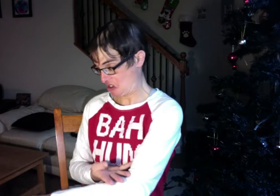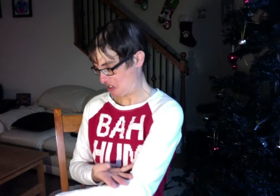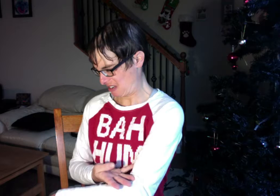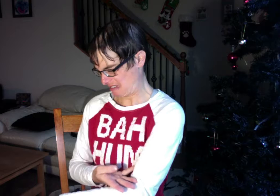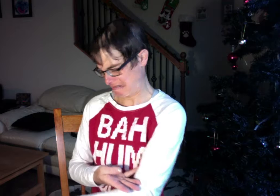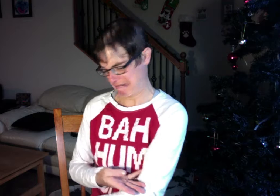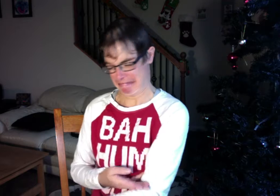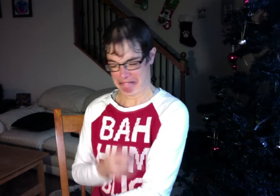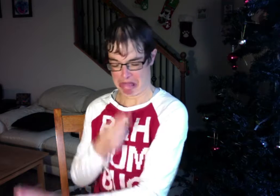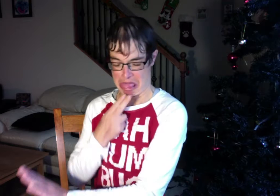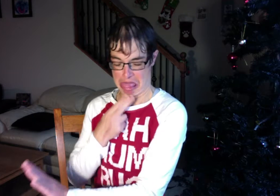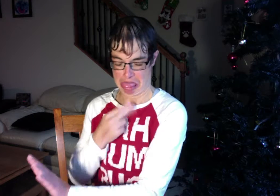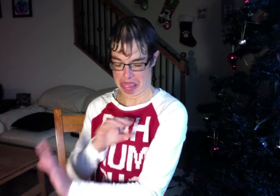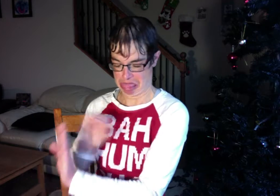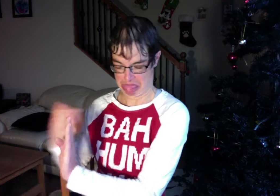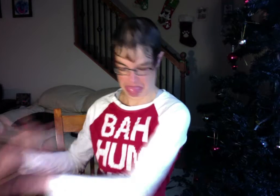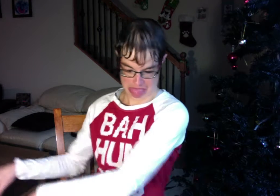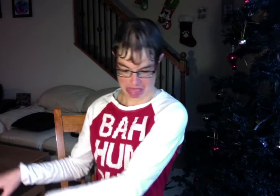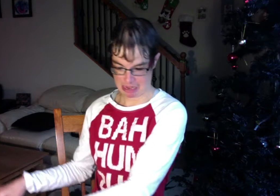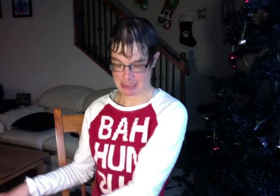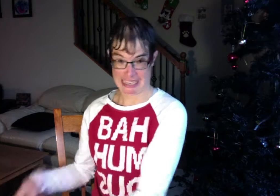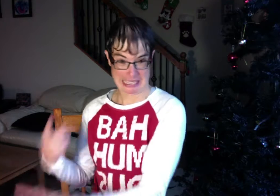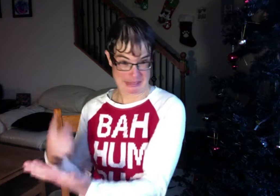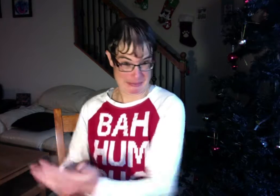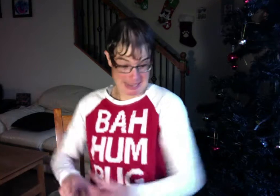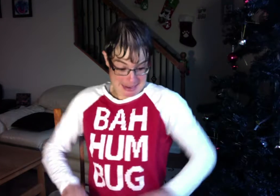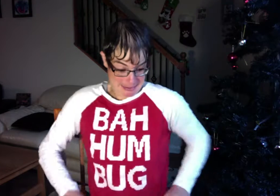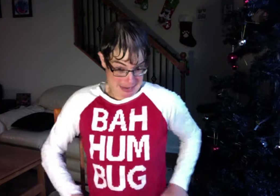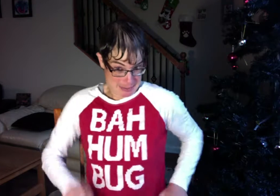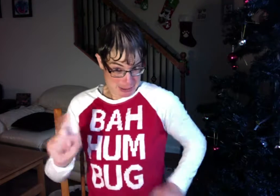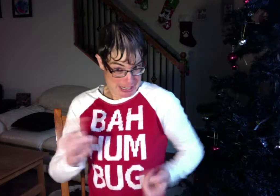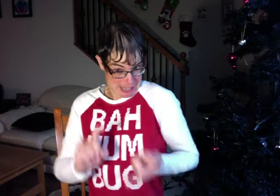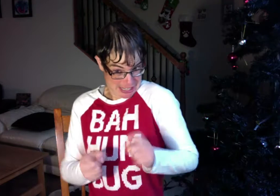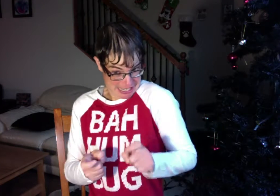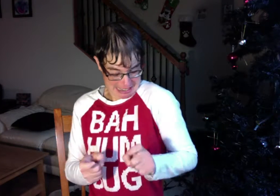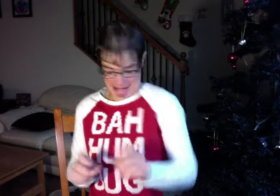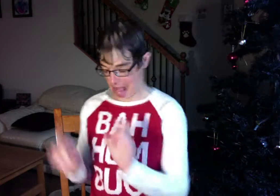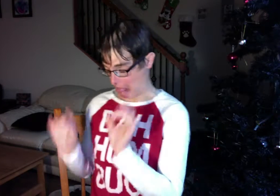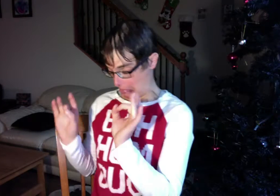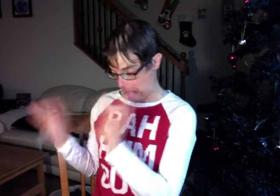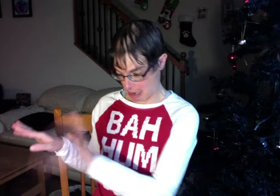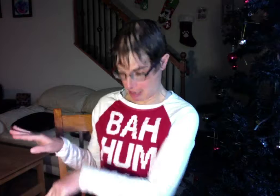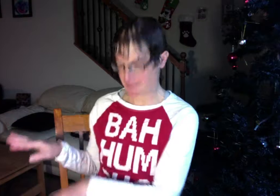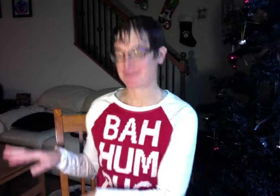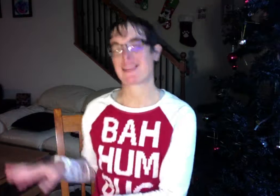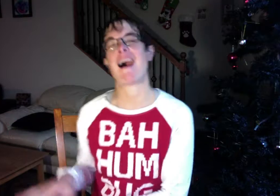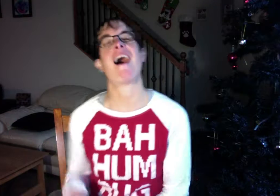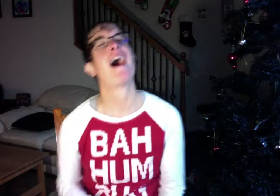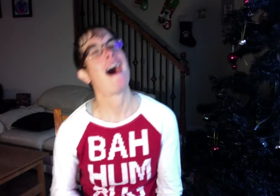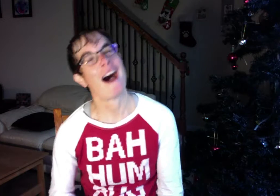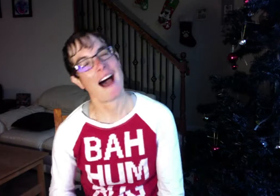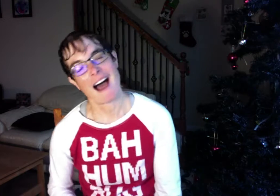sweet. Especially when he needed his diaper changed. Julius is the baby of the world, chimed Lily's